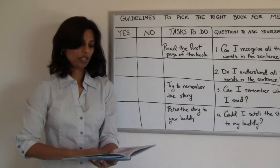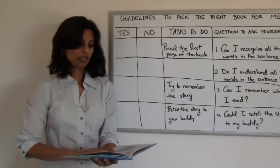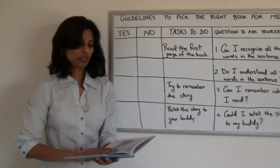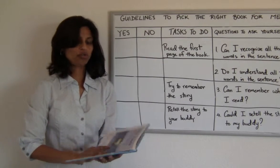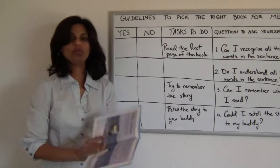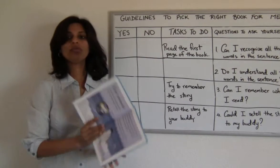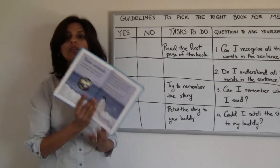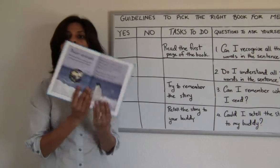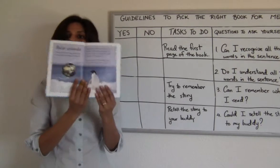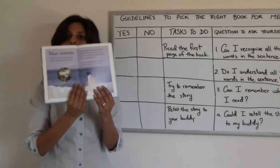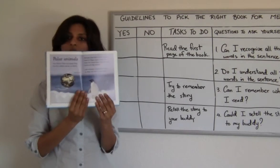to